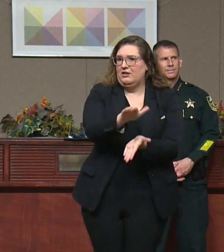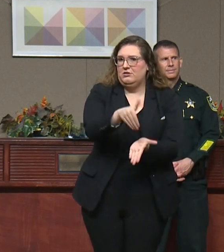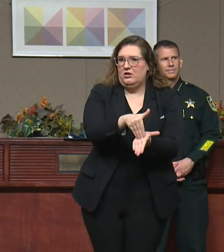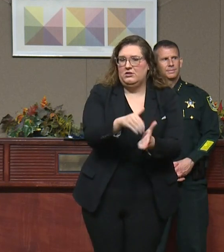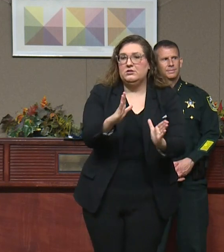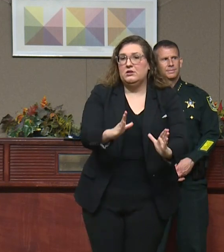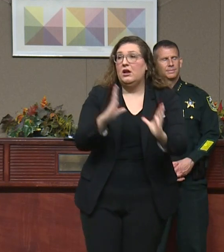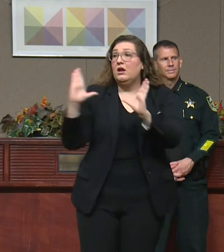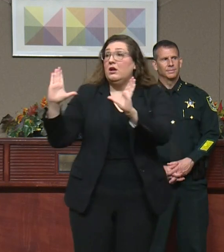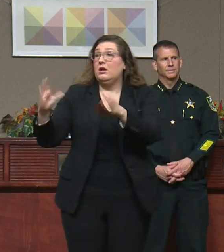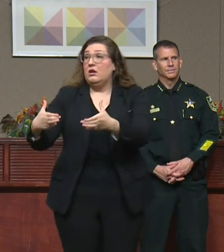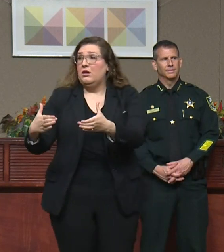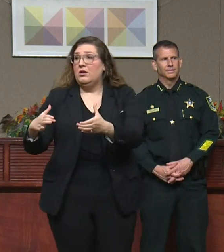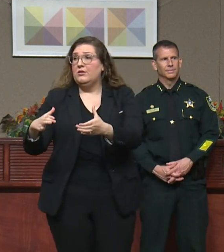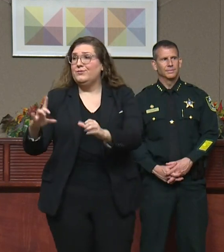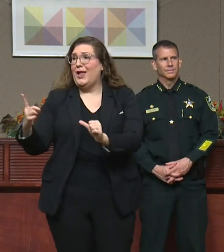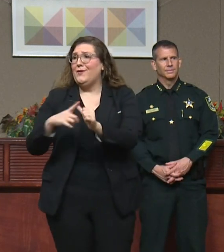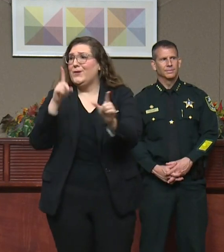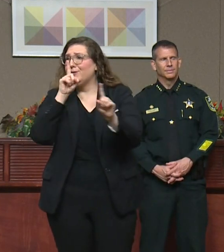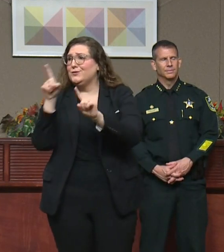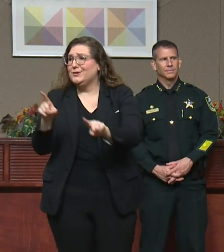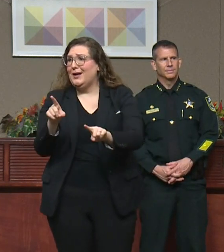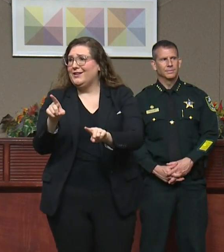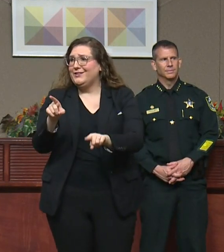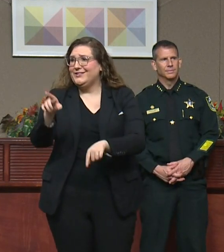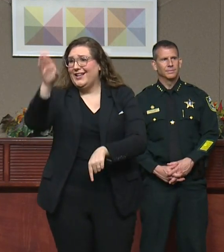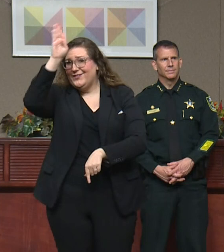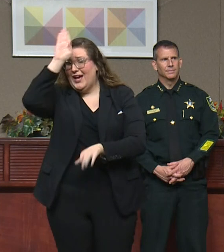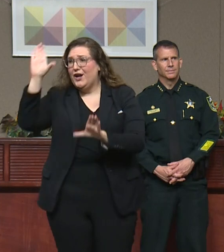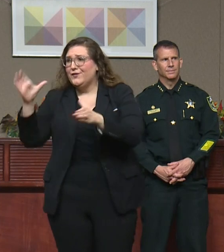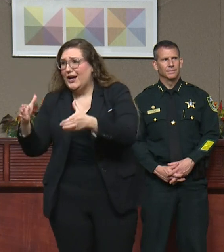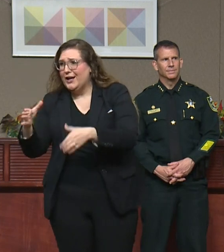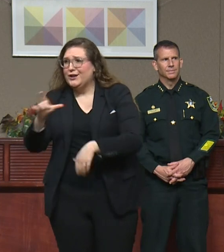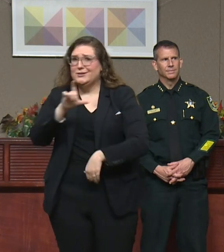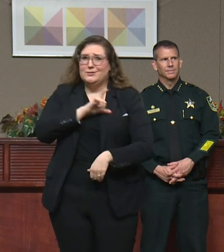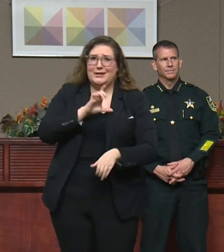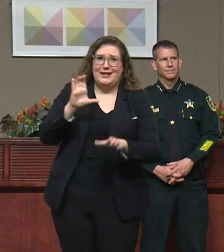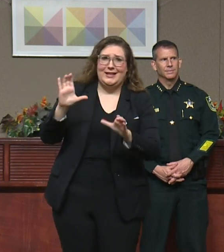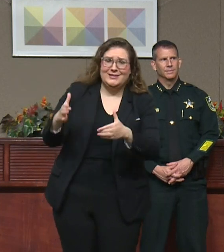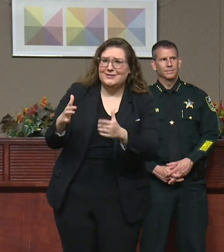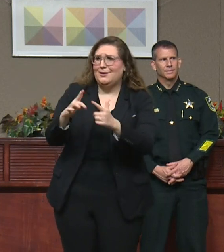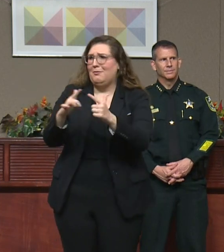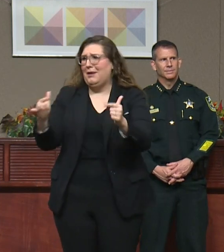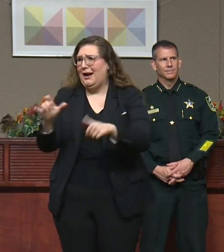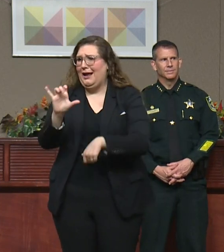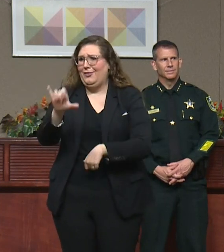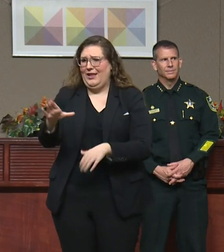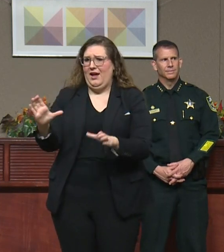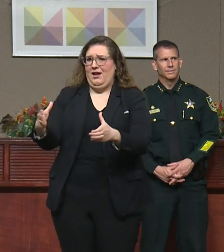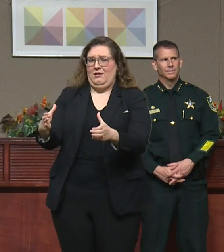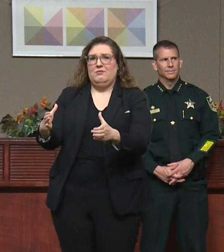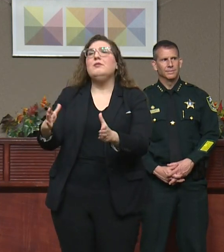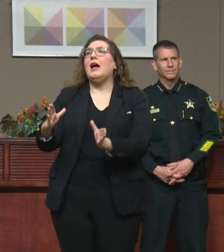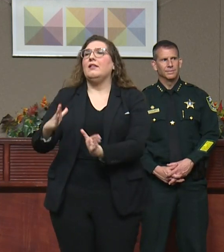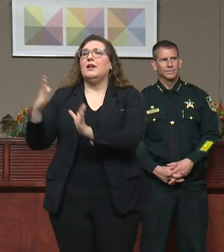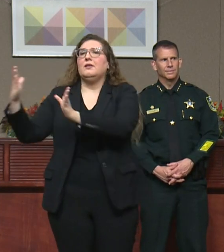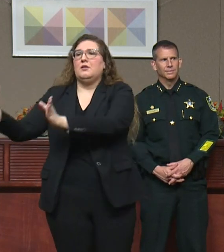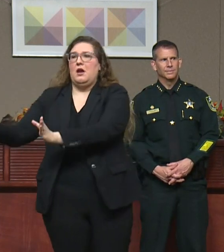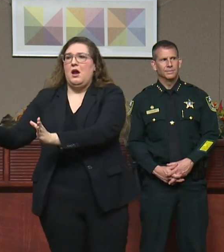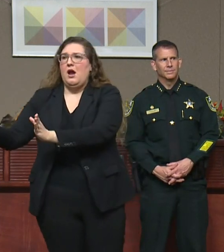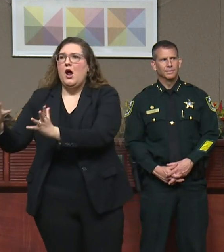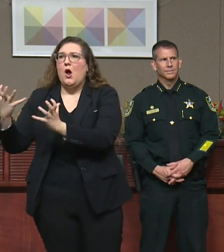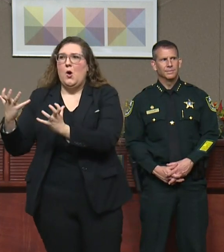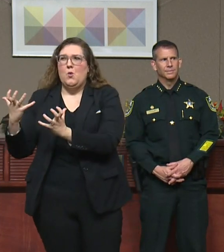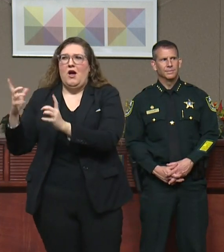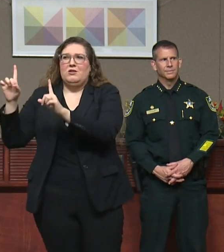responders to be tested as much as we can. And we would like to see all, if possible, people living in